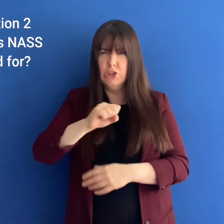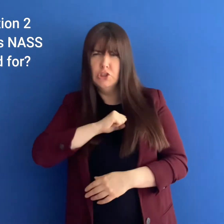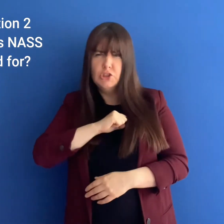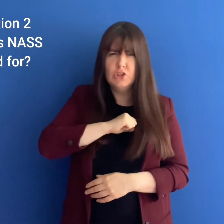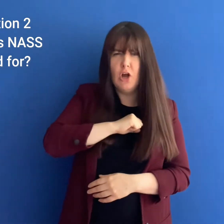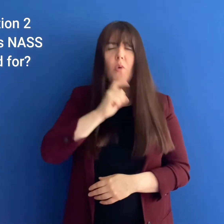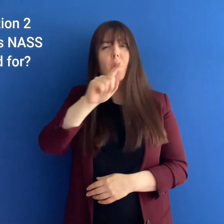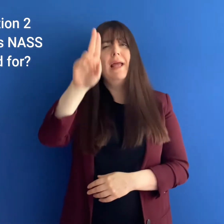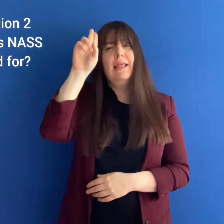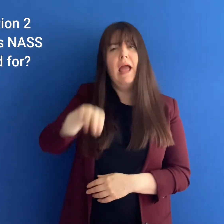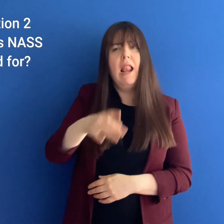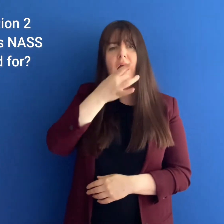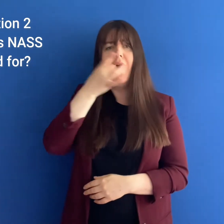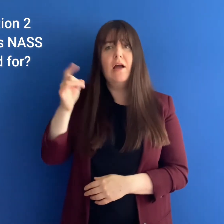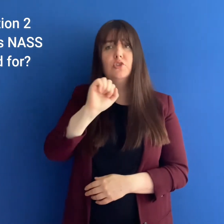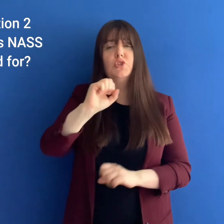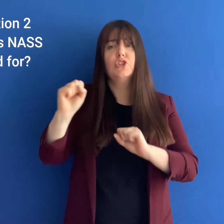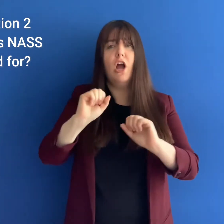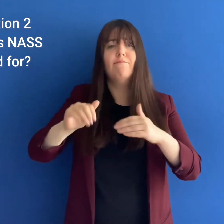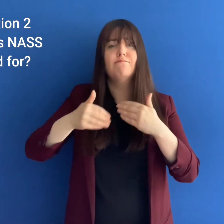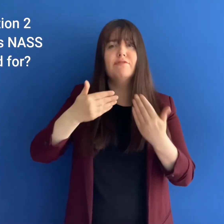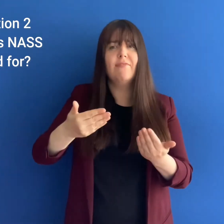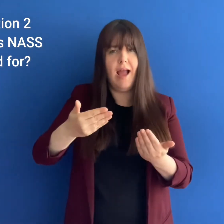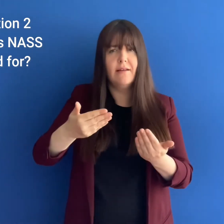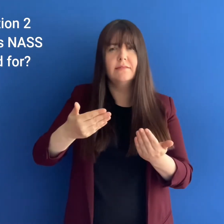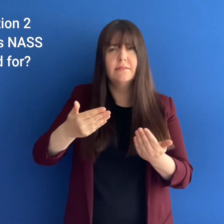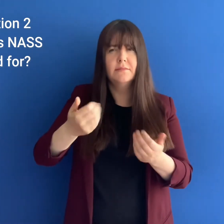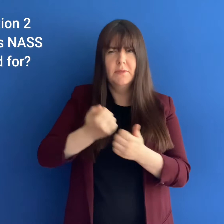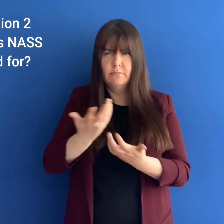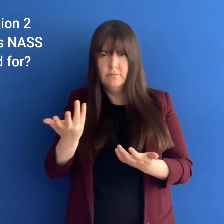service, you can ask your service provider.